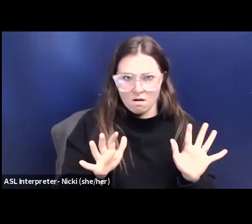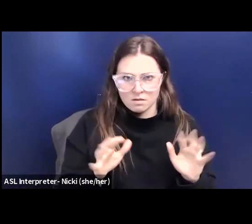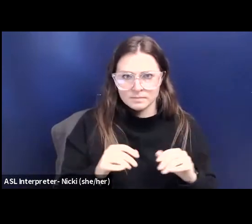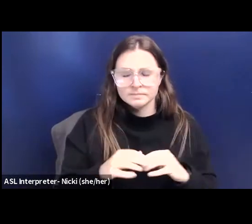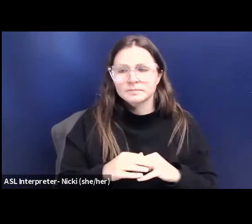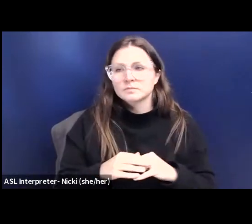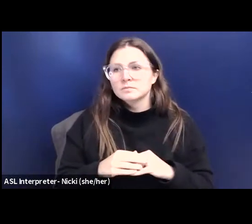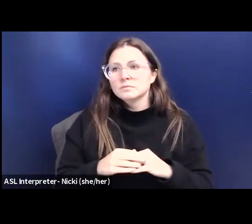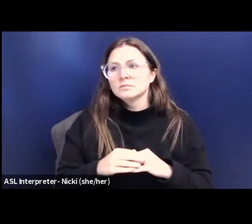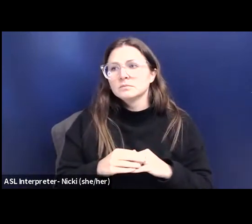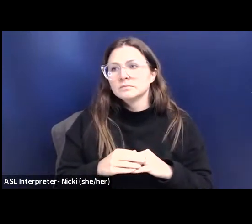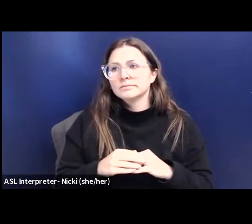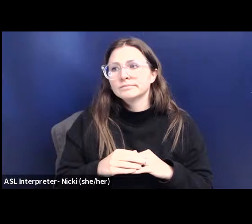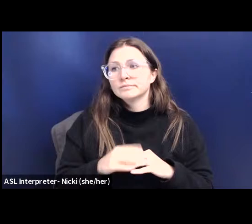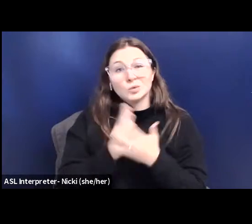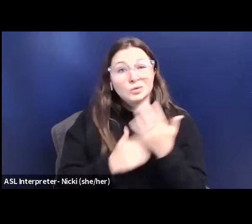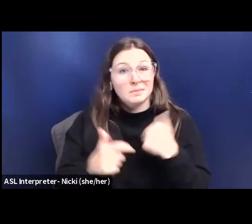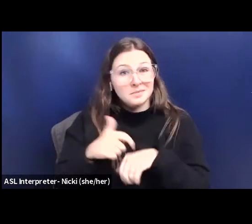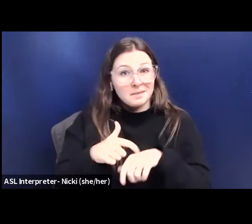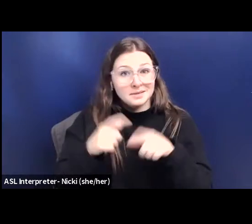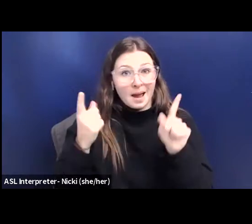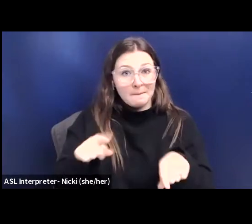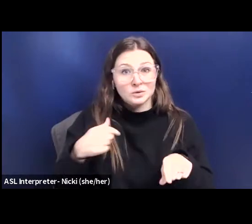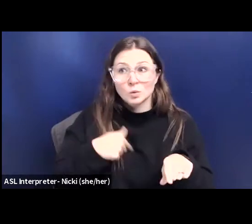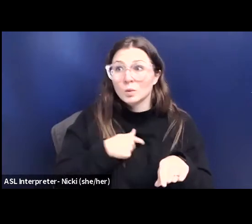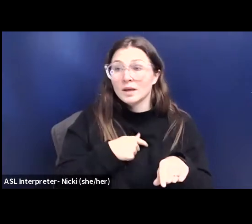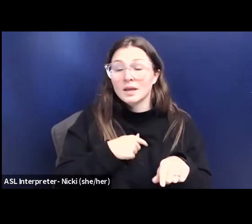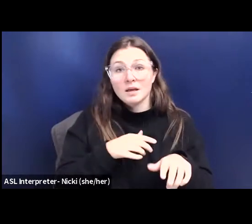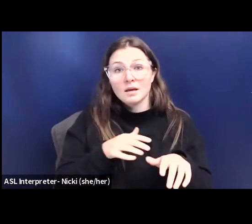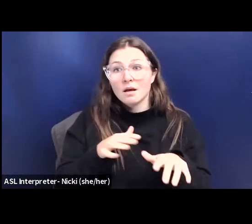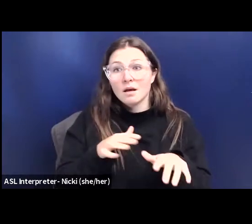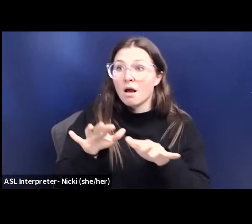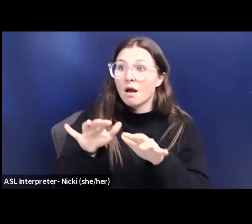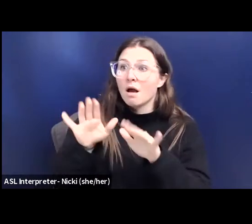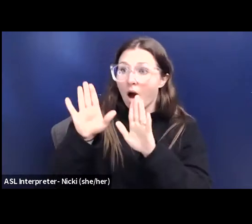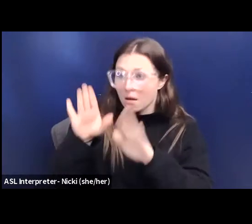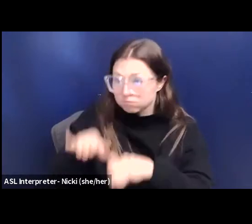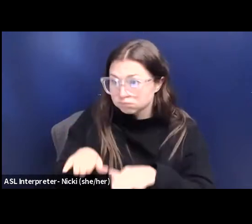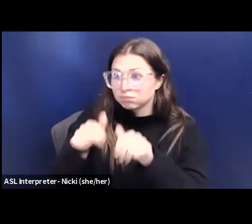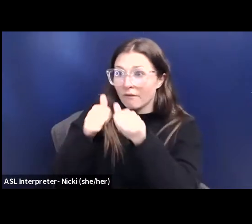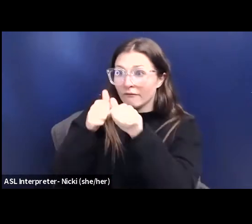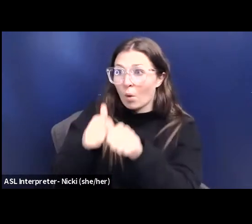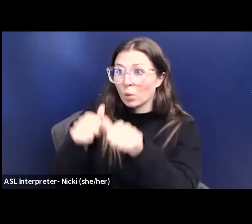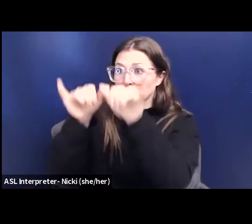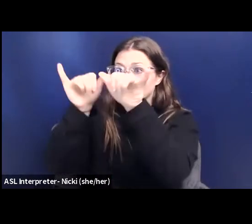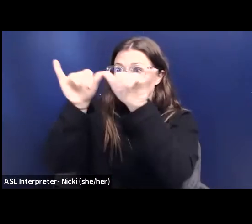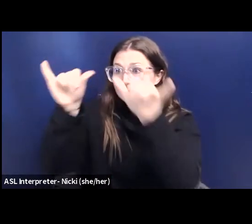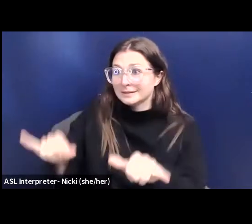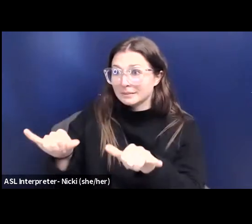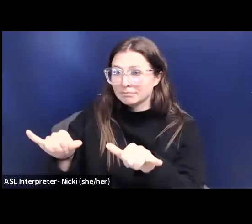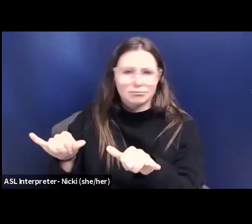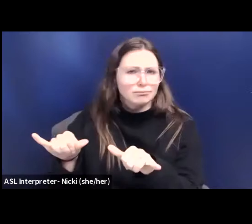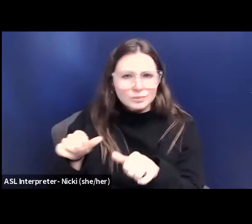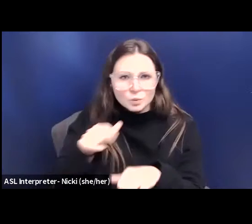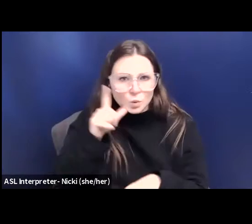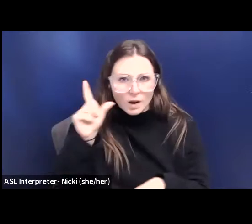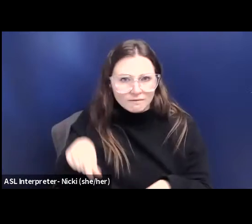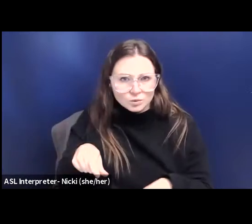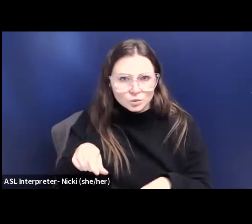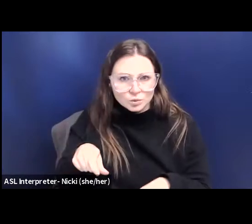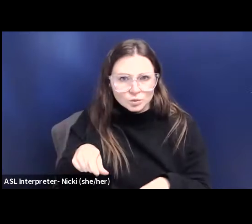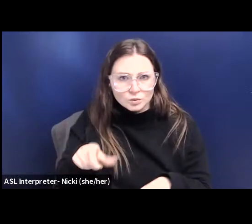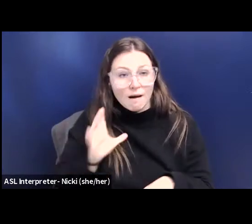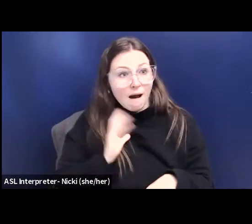systems. I don't think everything needs to be in an institution or a system. Some of our most liberatory work needs to